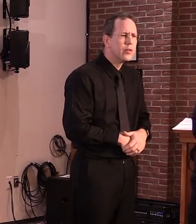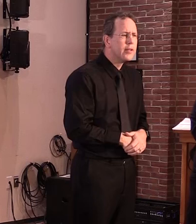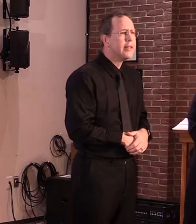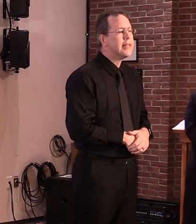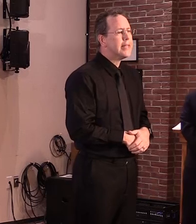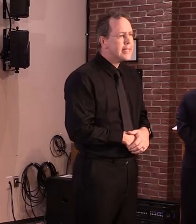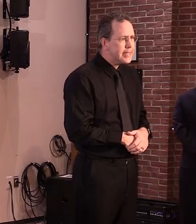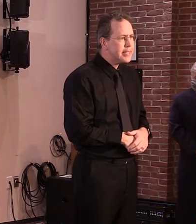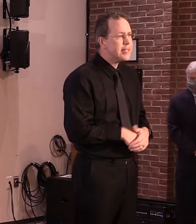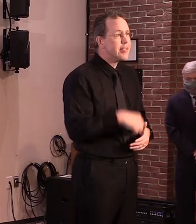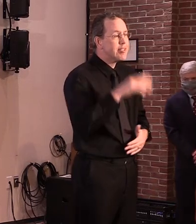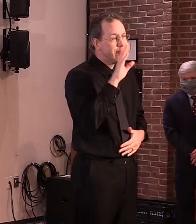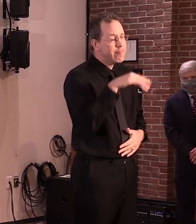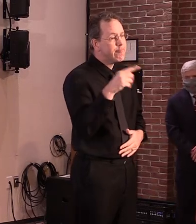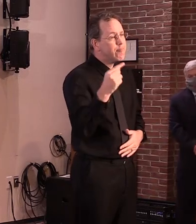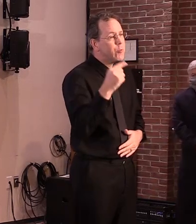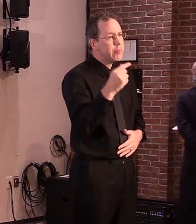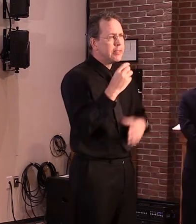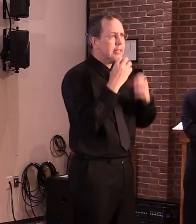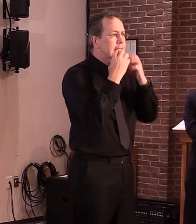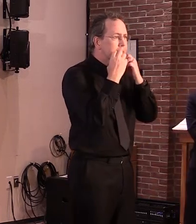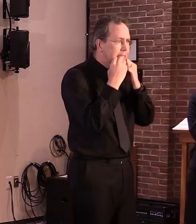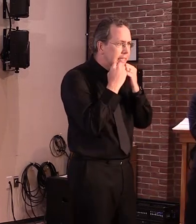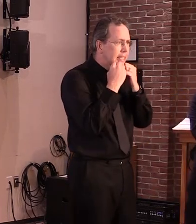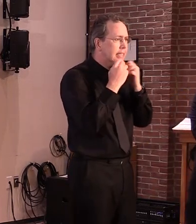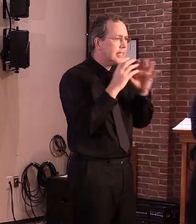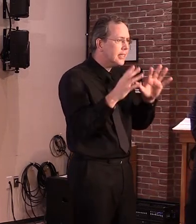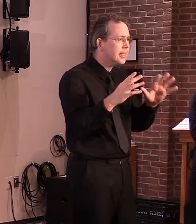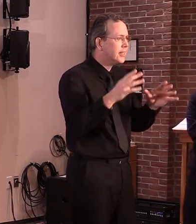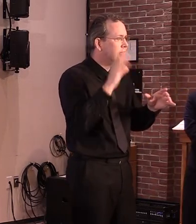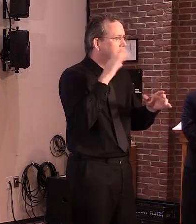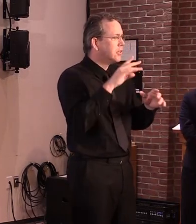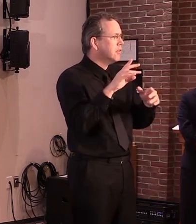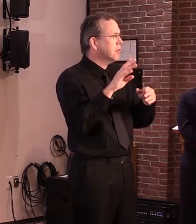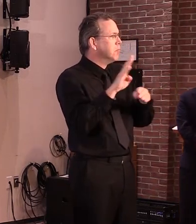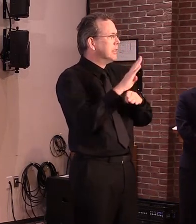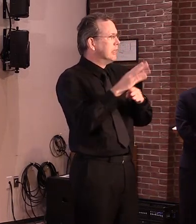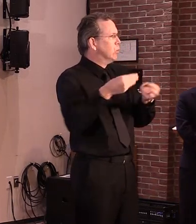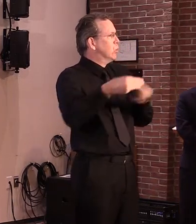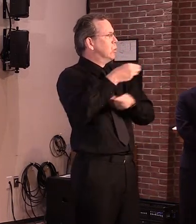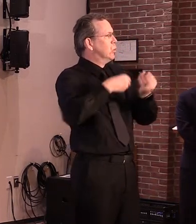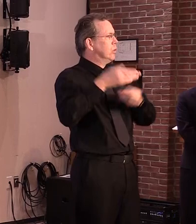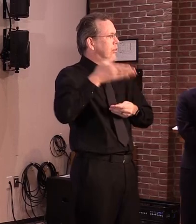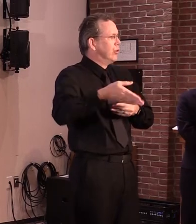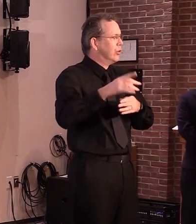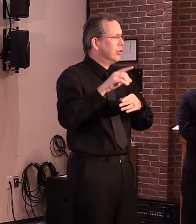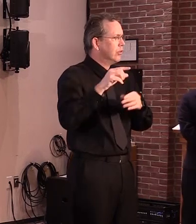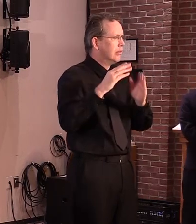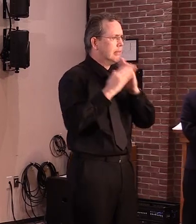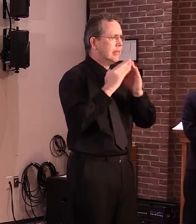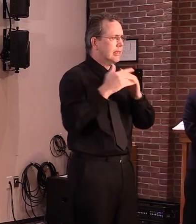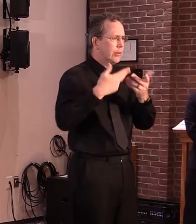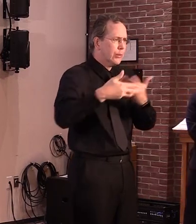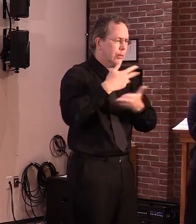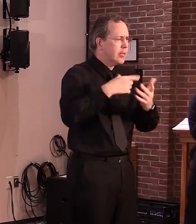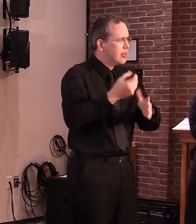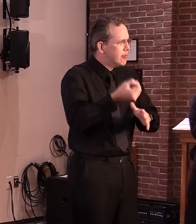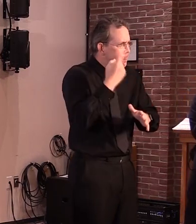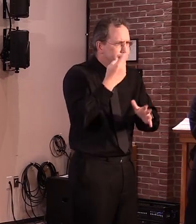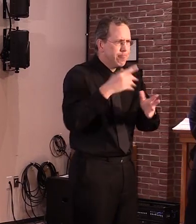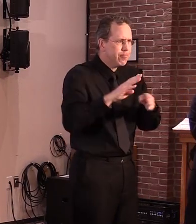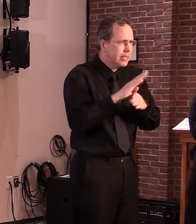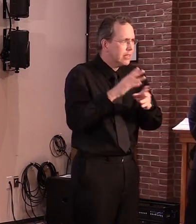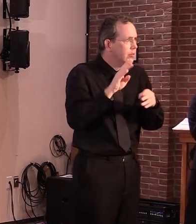many different ways. Our largest trading partner, great for tourism here in the state. But we are also concerned about what we're seeing